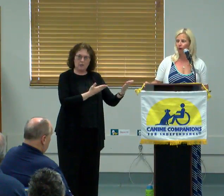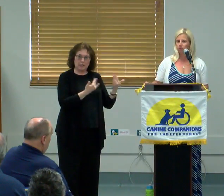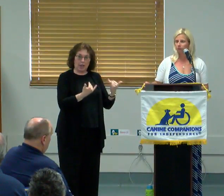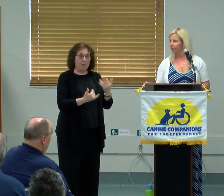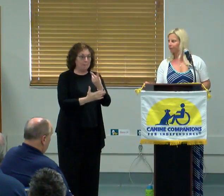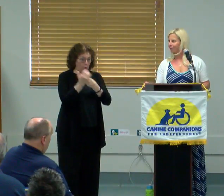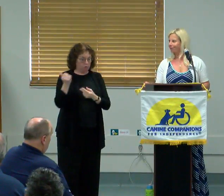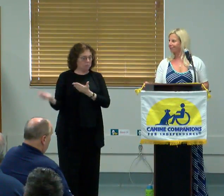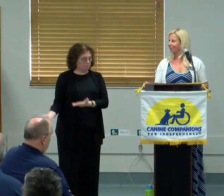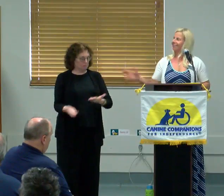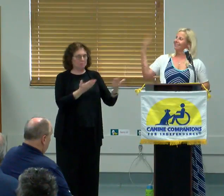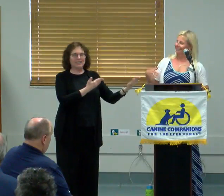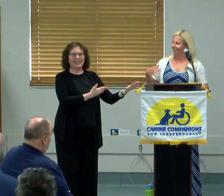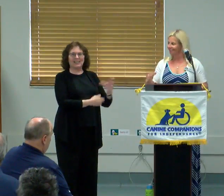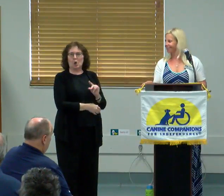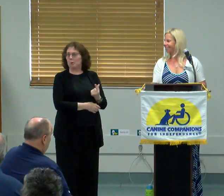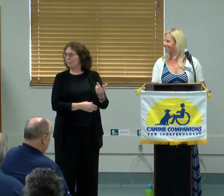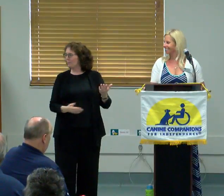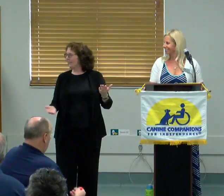They both are.